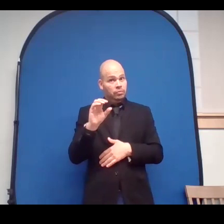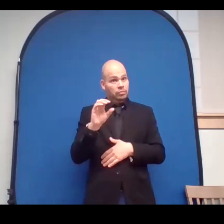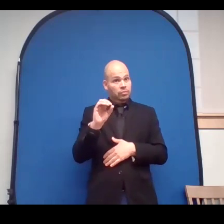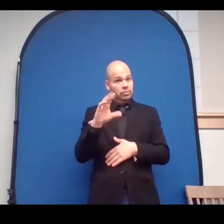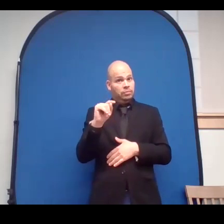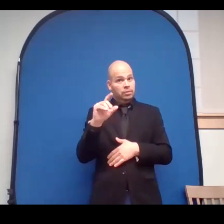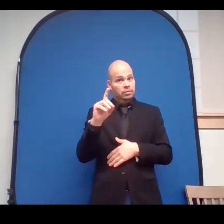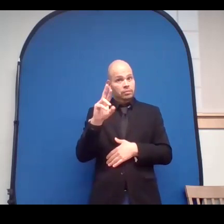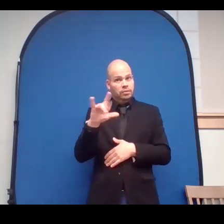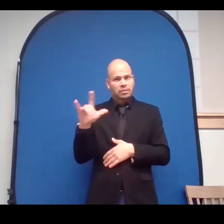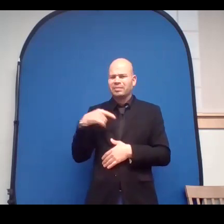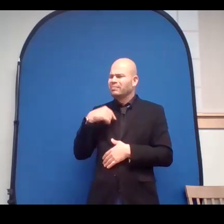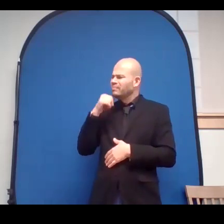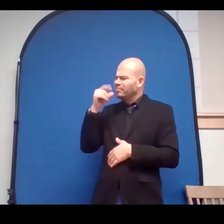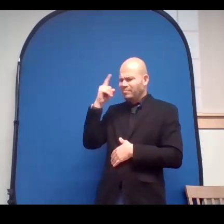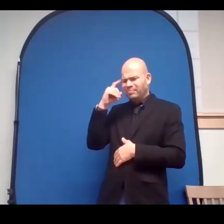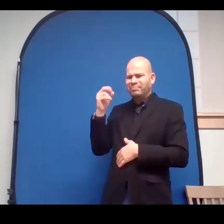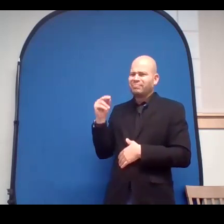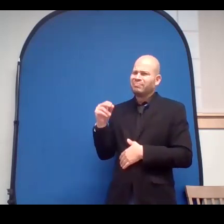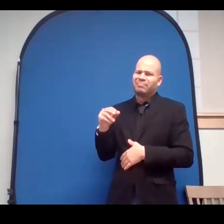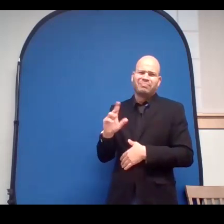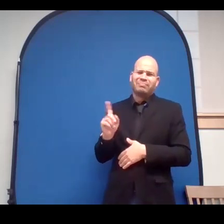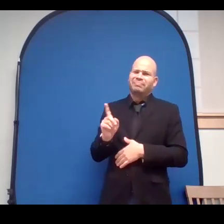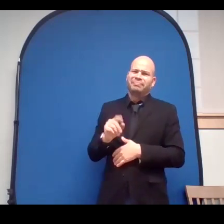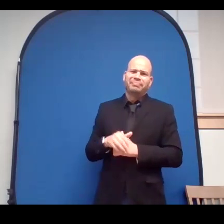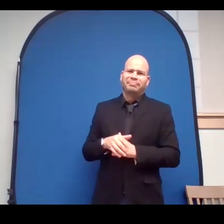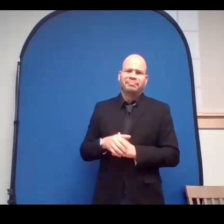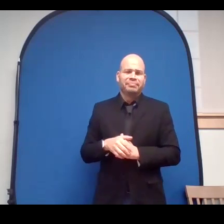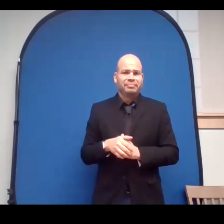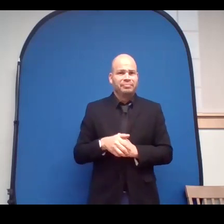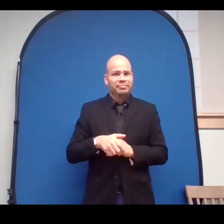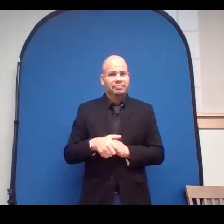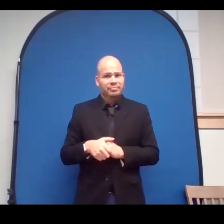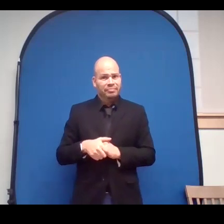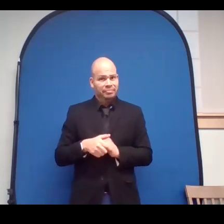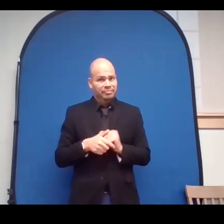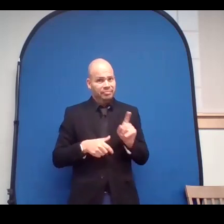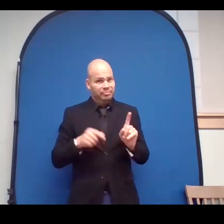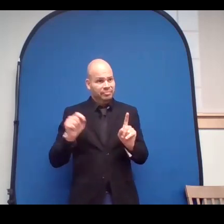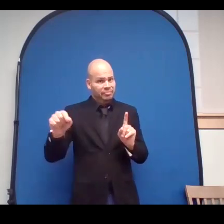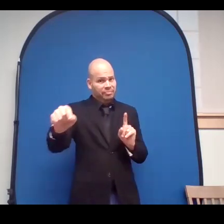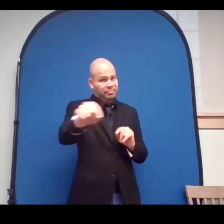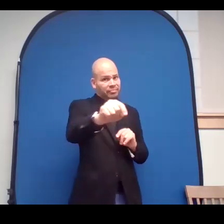I don't believe so. Did you have any conversations with anyone about Robert Card?